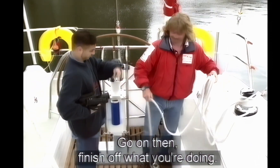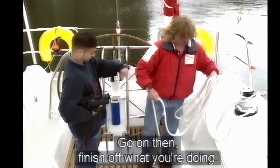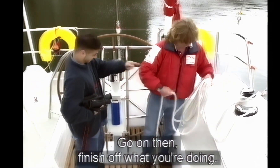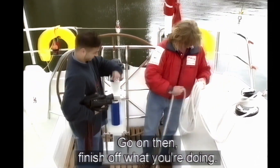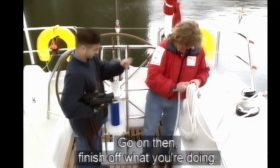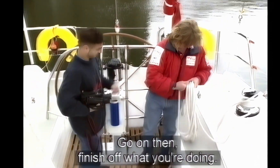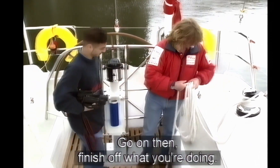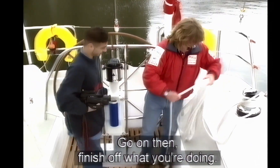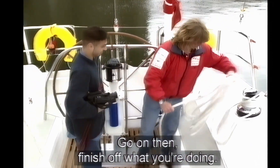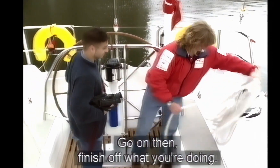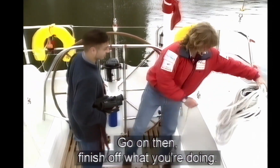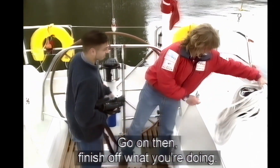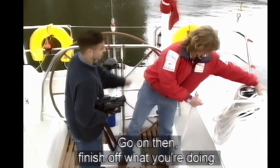Go on then, finish off what you're doing.